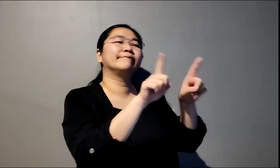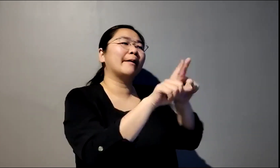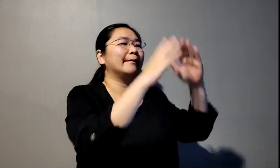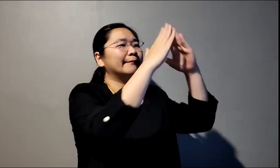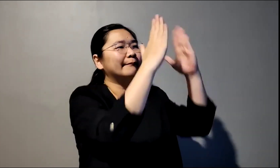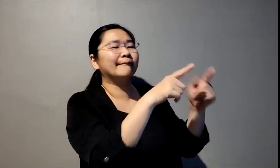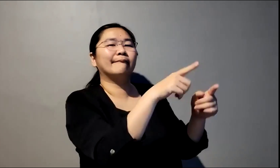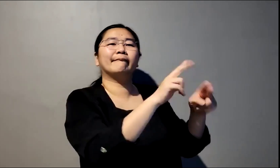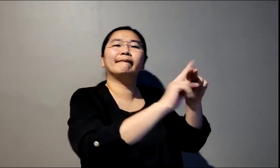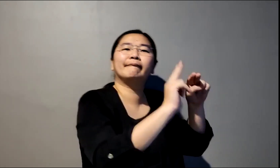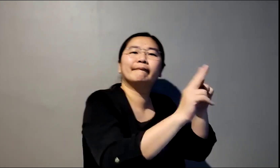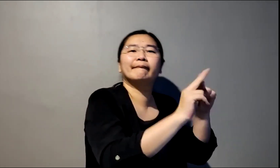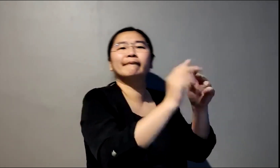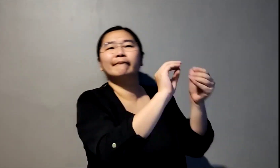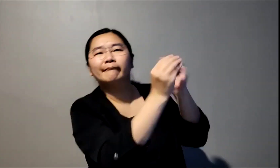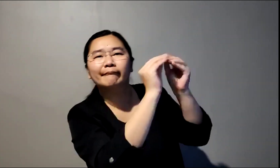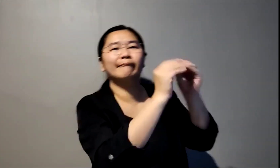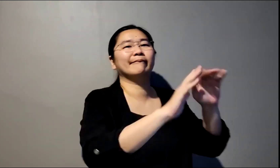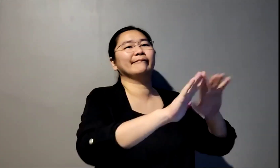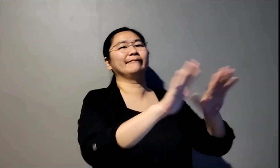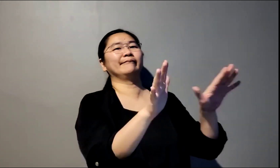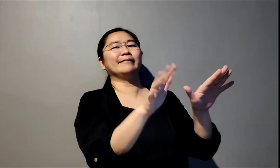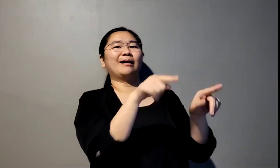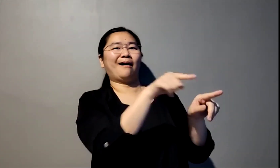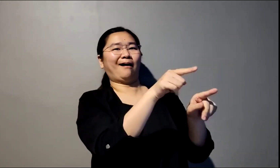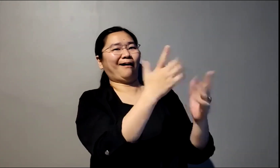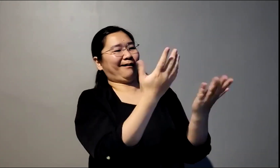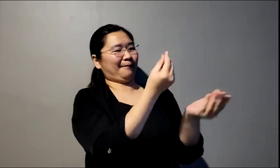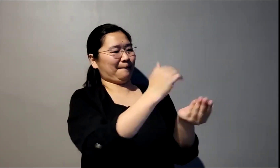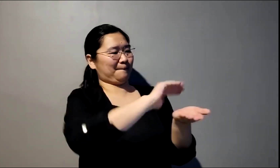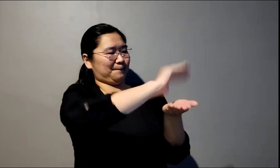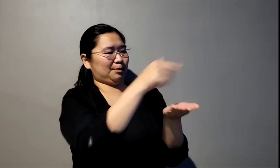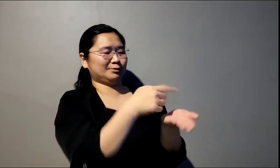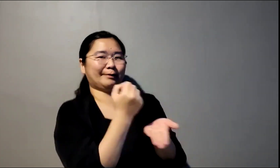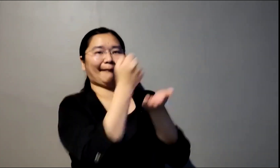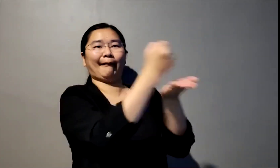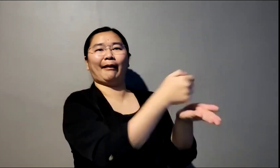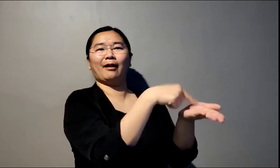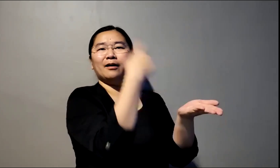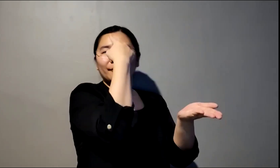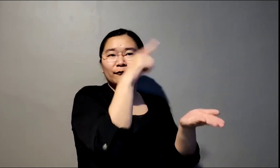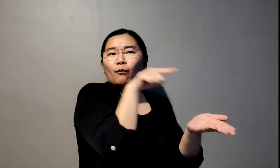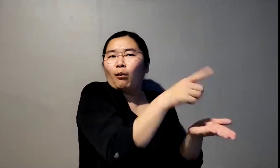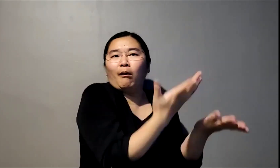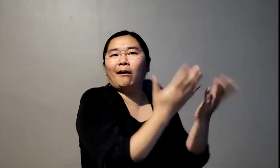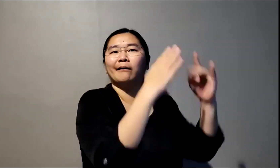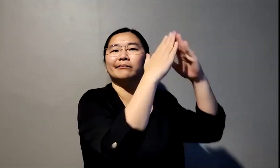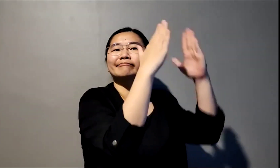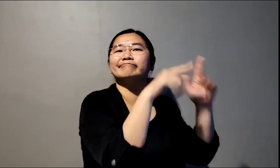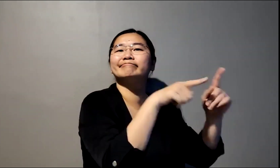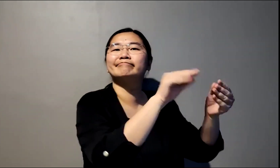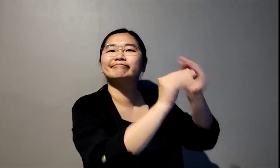the data, the information, and to ask the countries. But to be honest, very rare. I mean, I